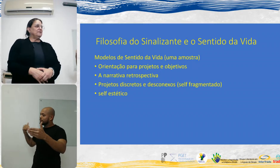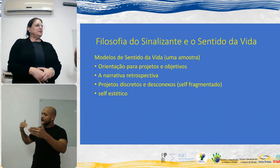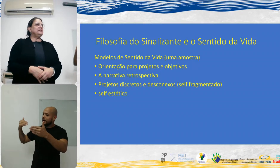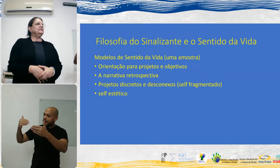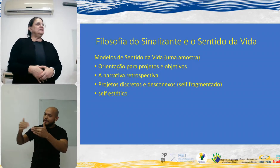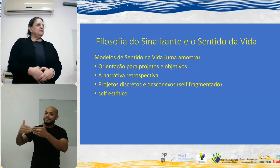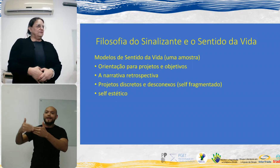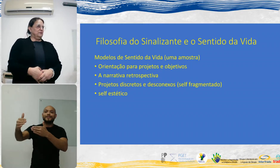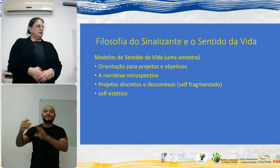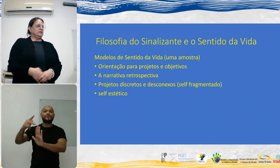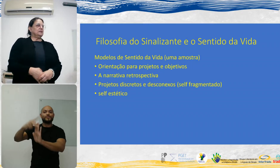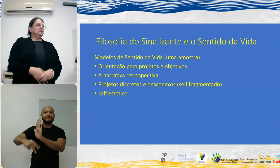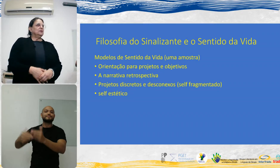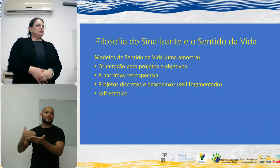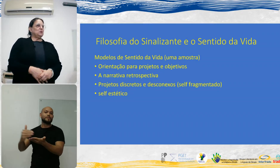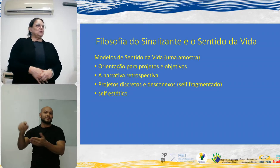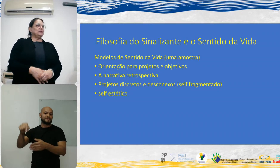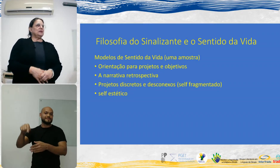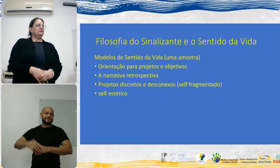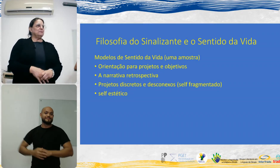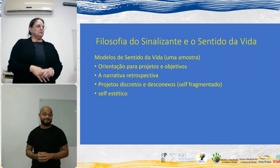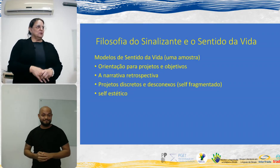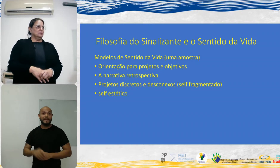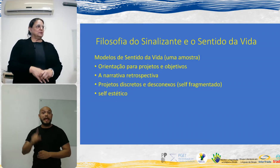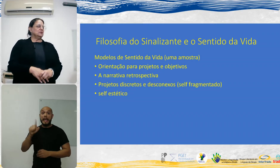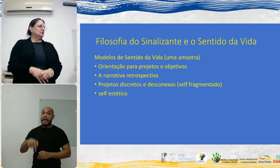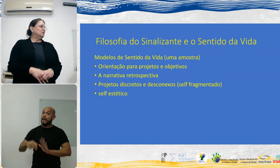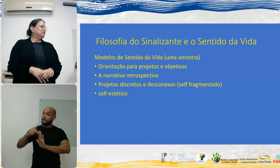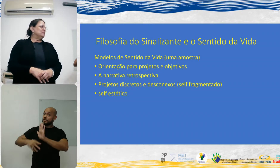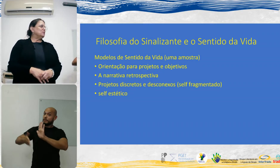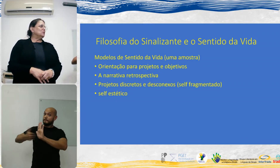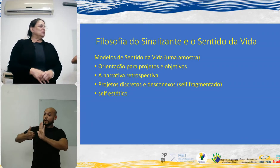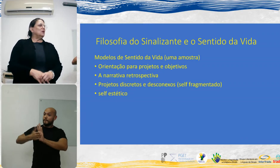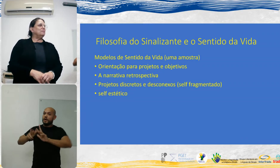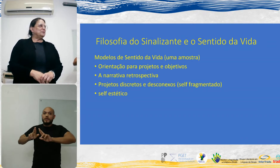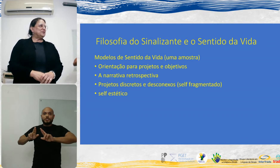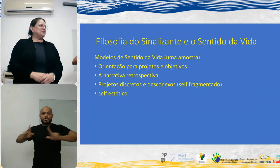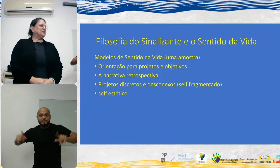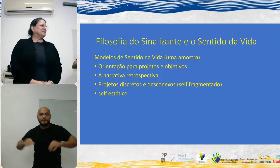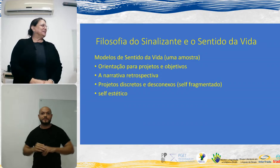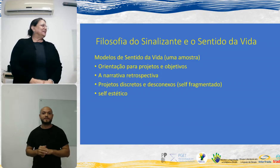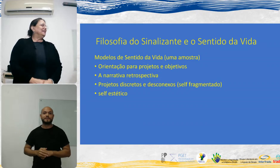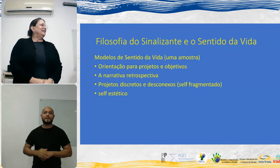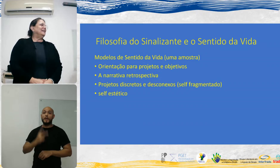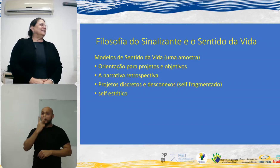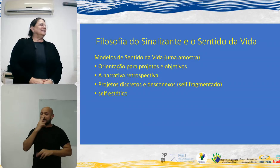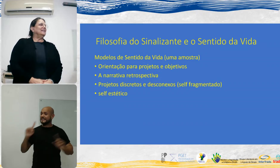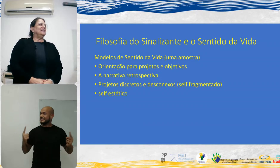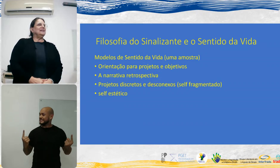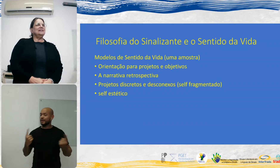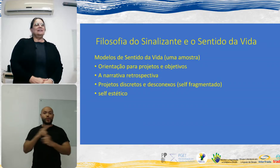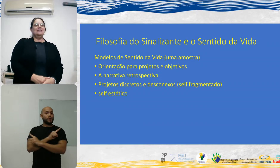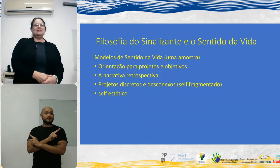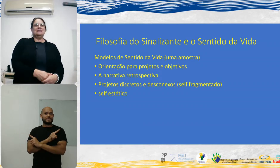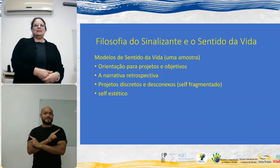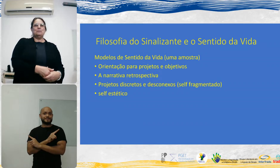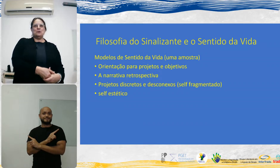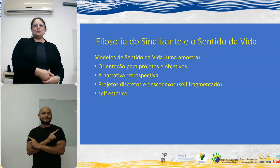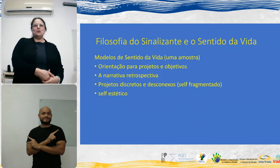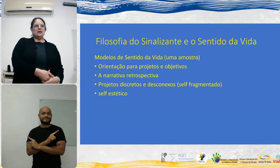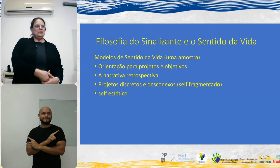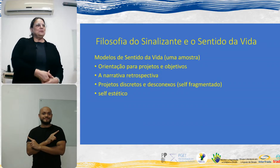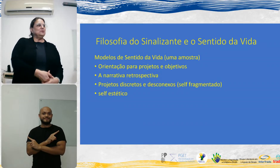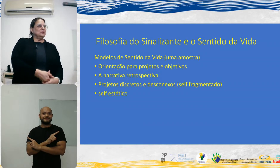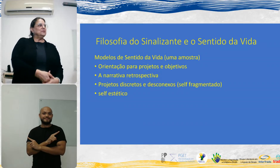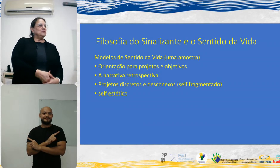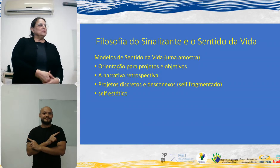that's a very different sort of approach. It's almost the polar opposite than the approach